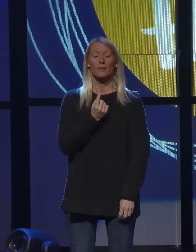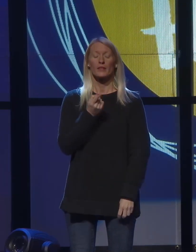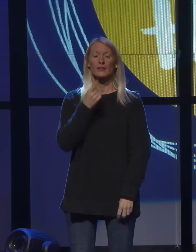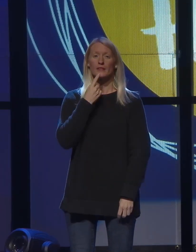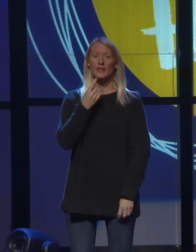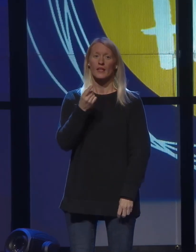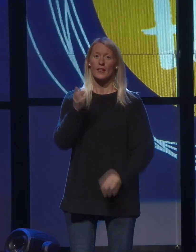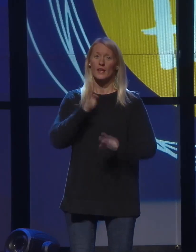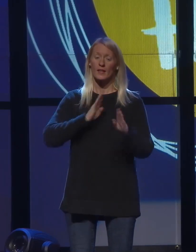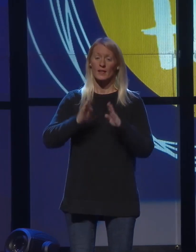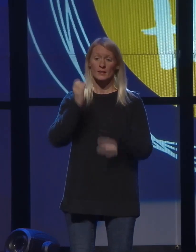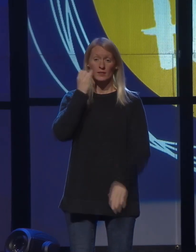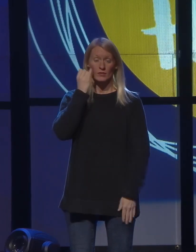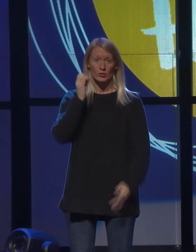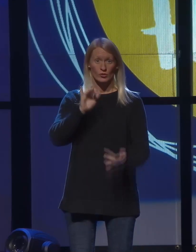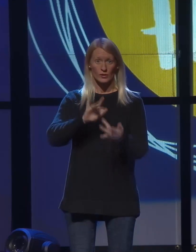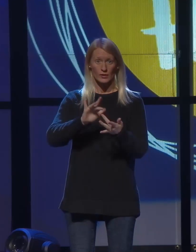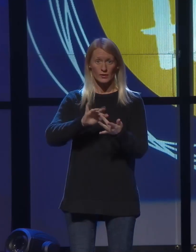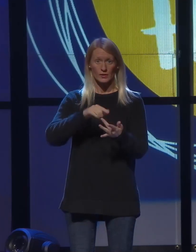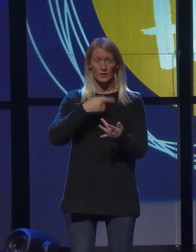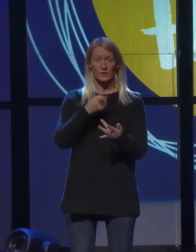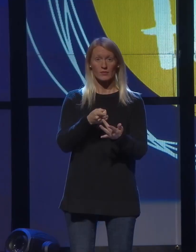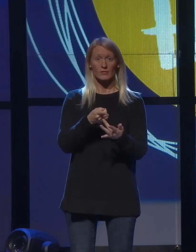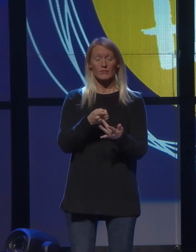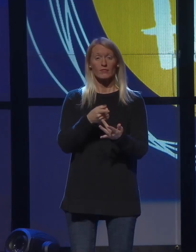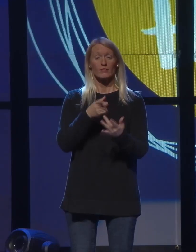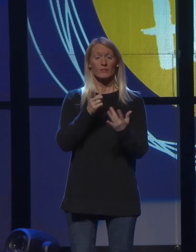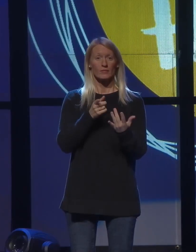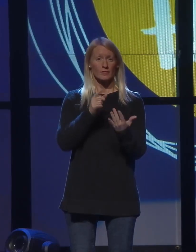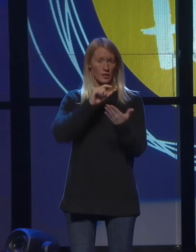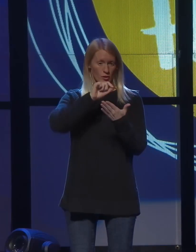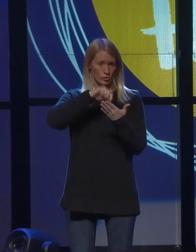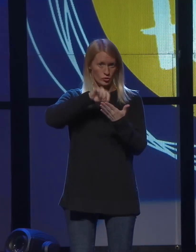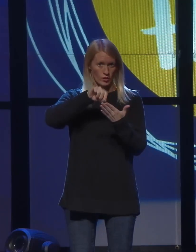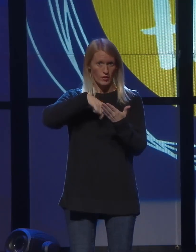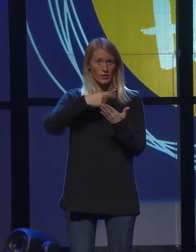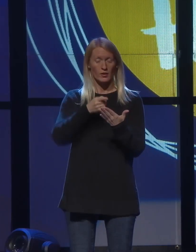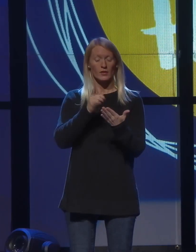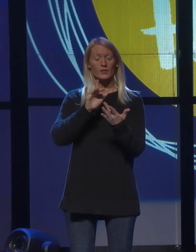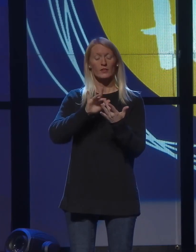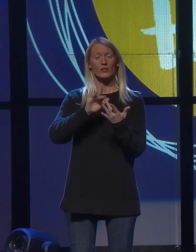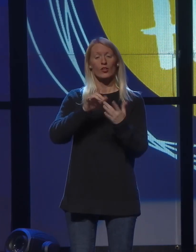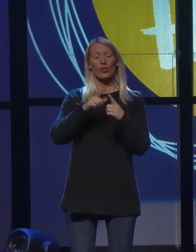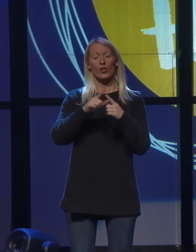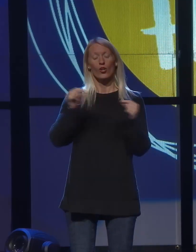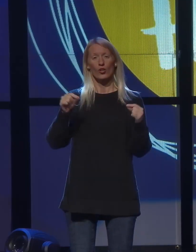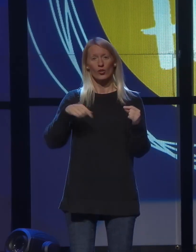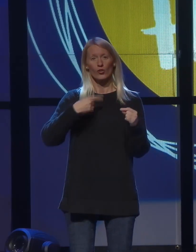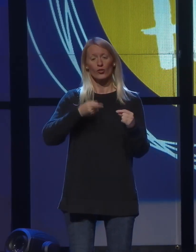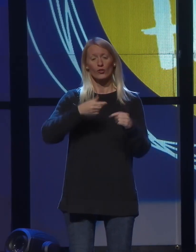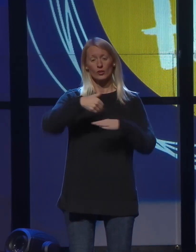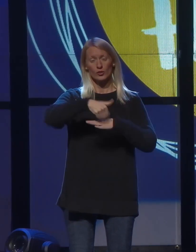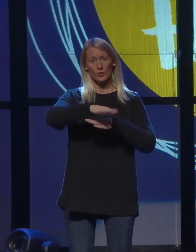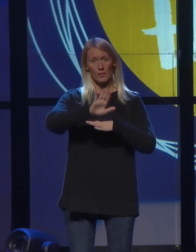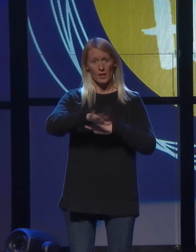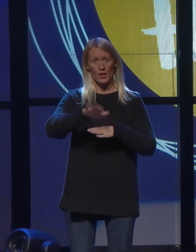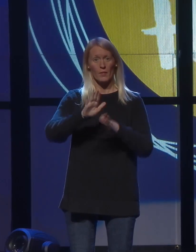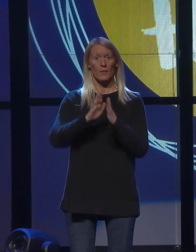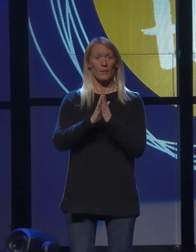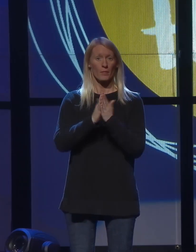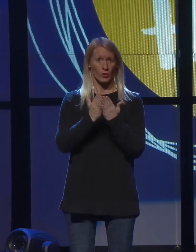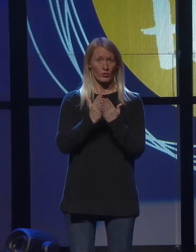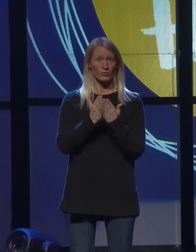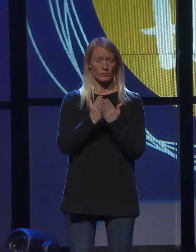for the first time, just check the box on your digital Connect card and we can ship that book to you.